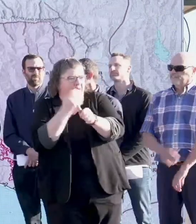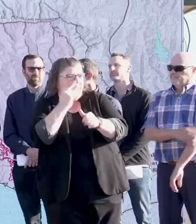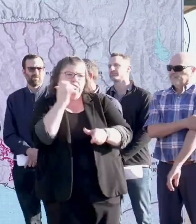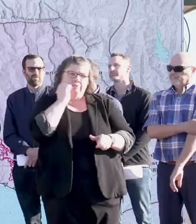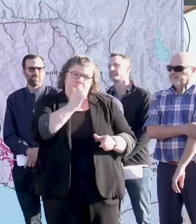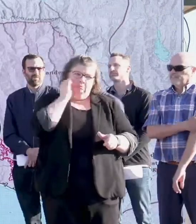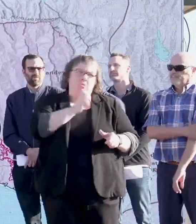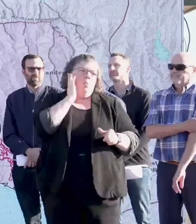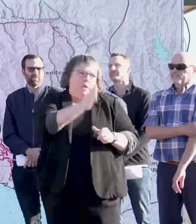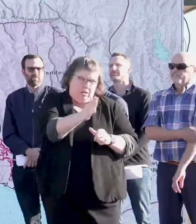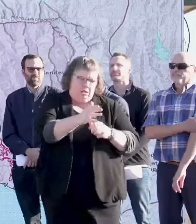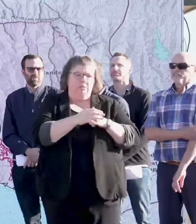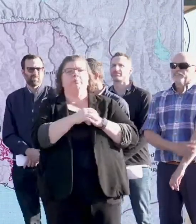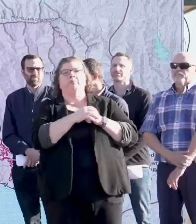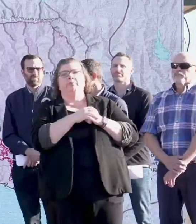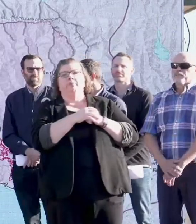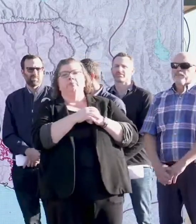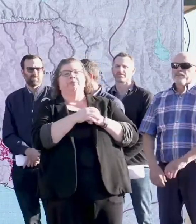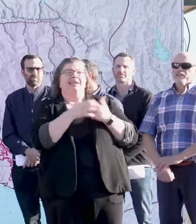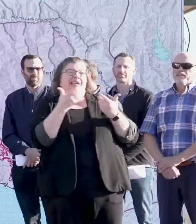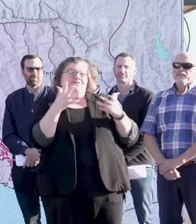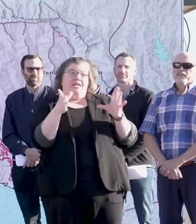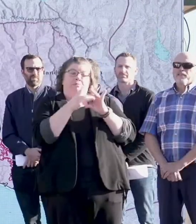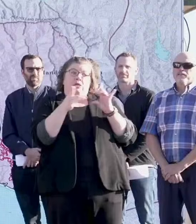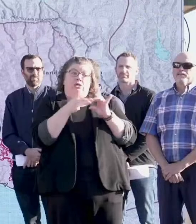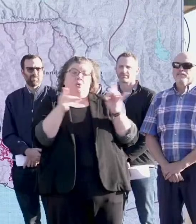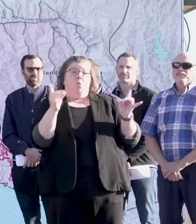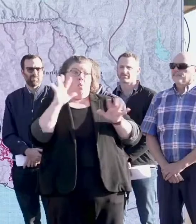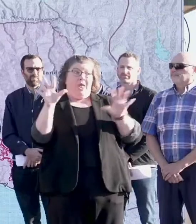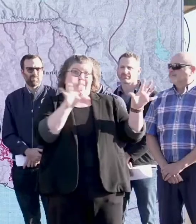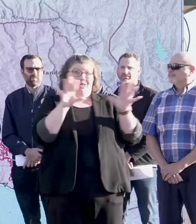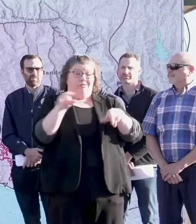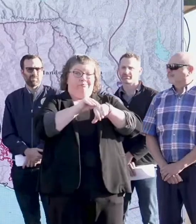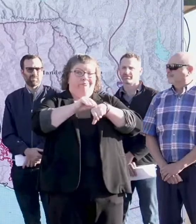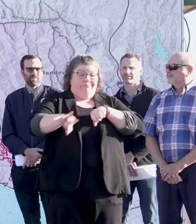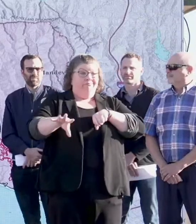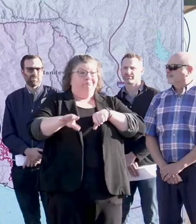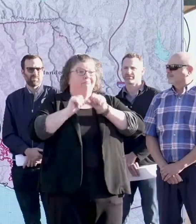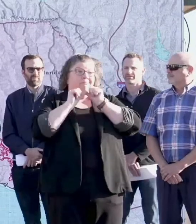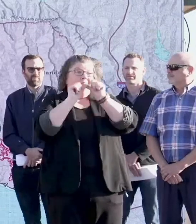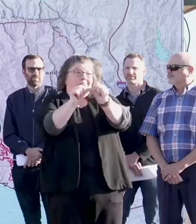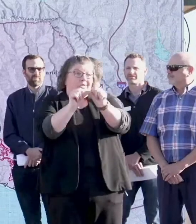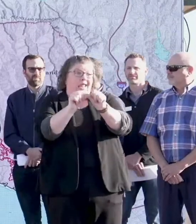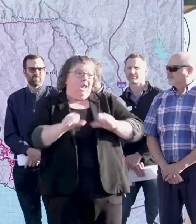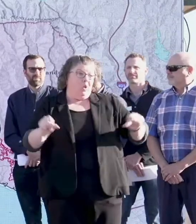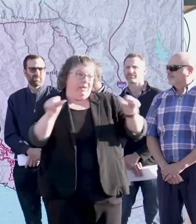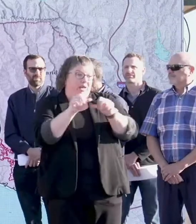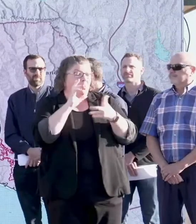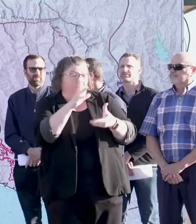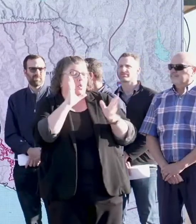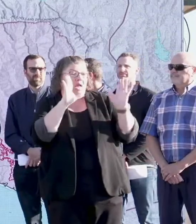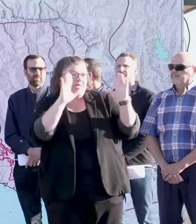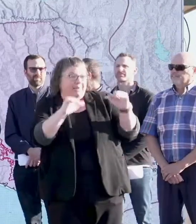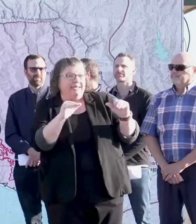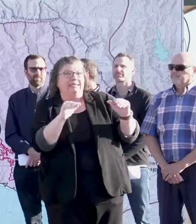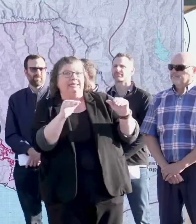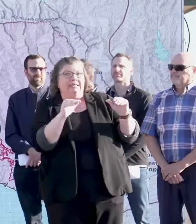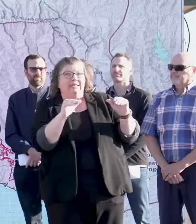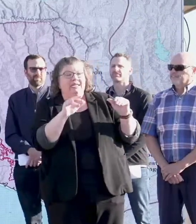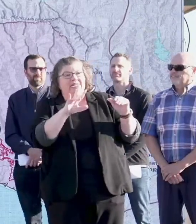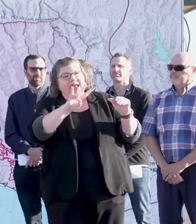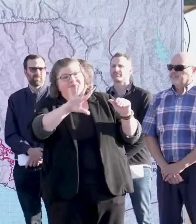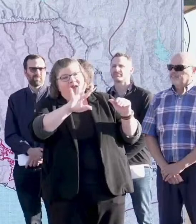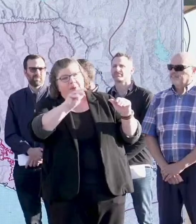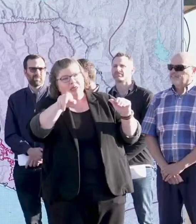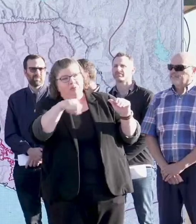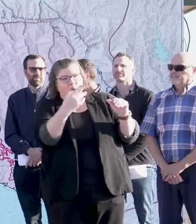basis. As what was mentioned, critical fire weather does persist in the area, and we're anticipating